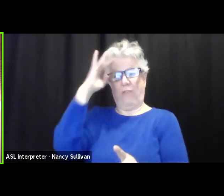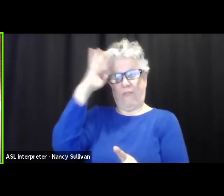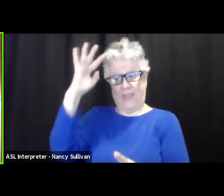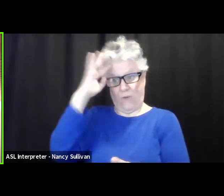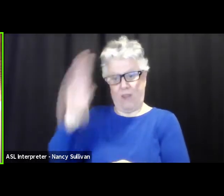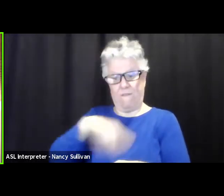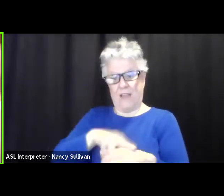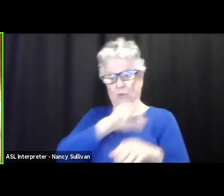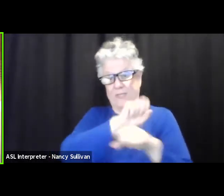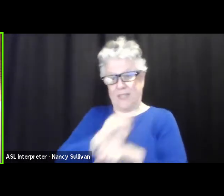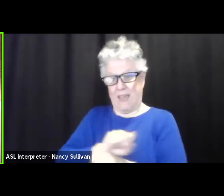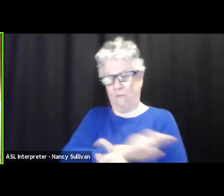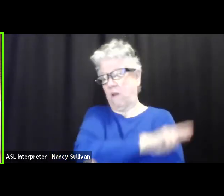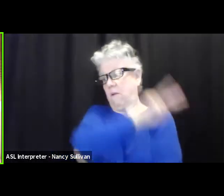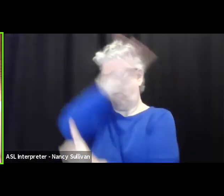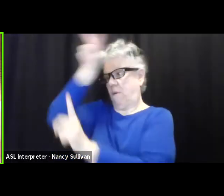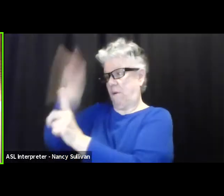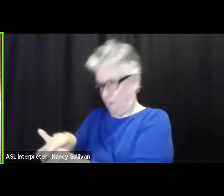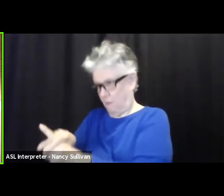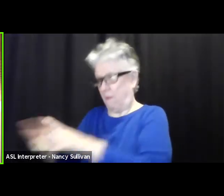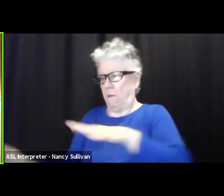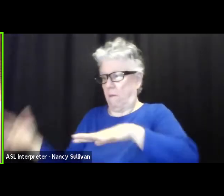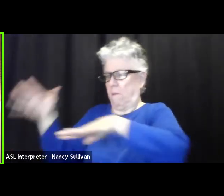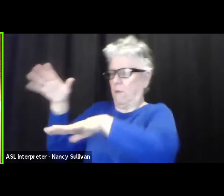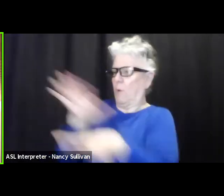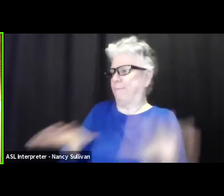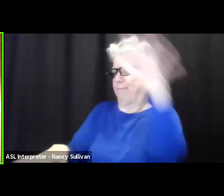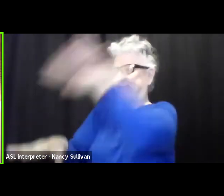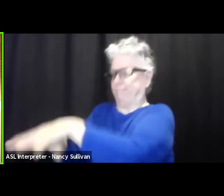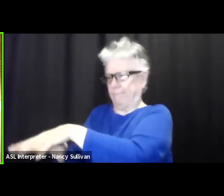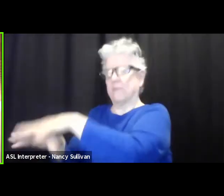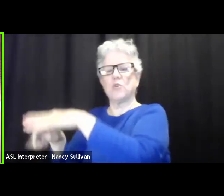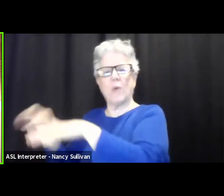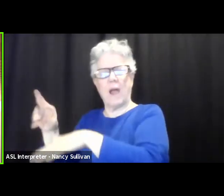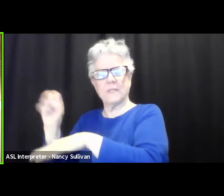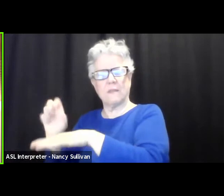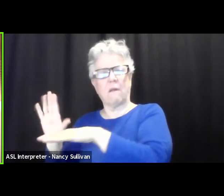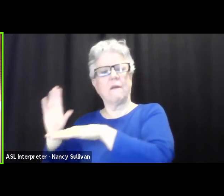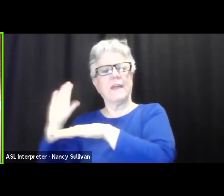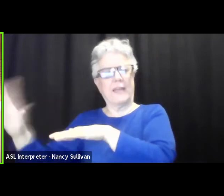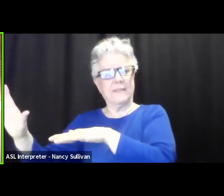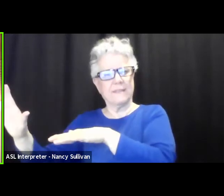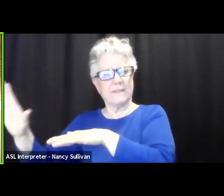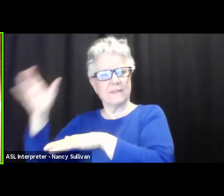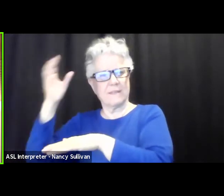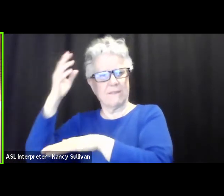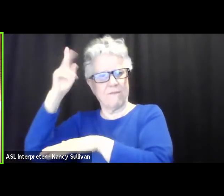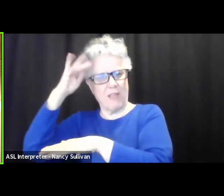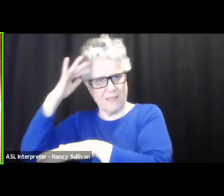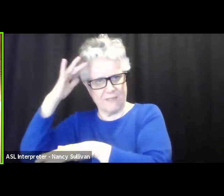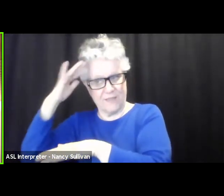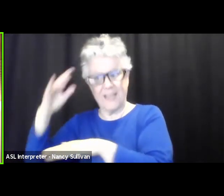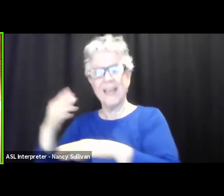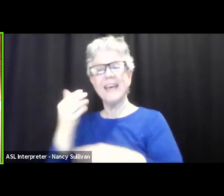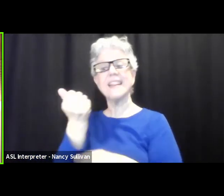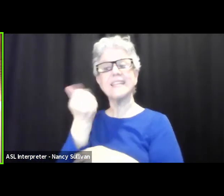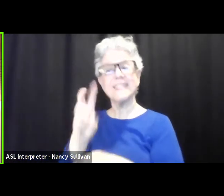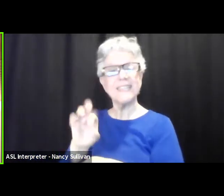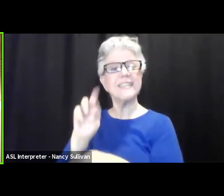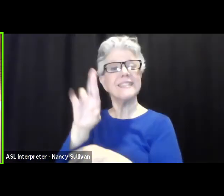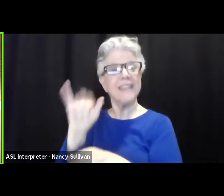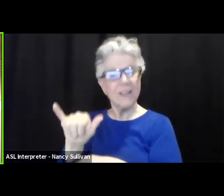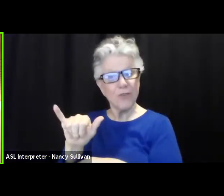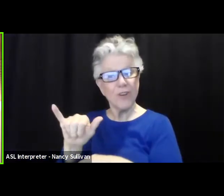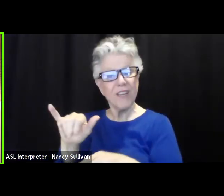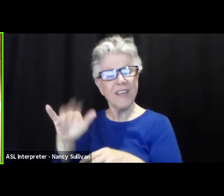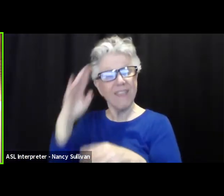slavery onto Aristotle. So as just mentioned, that 16th century theory was invented by John